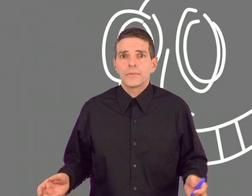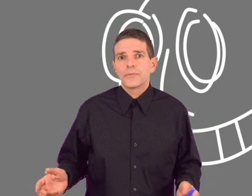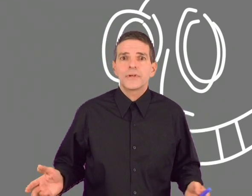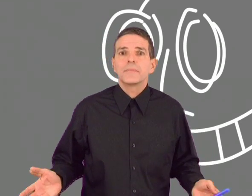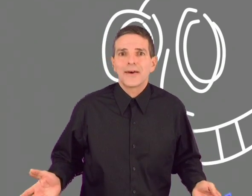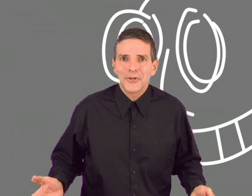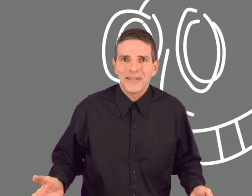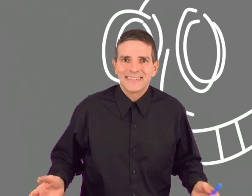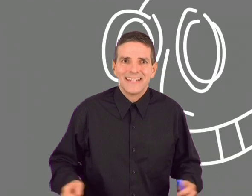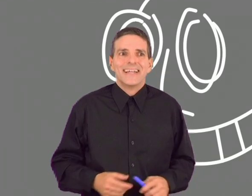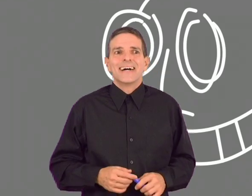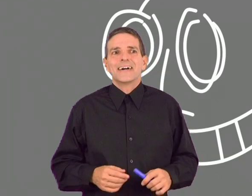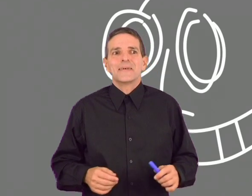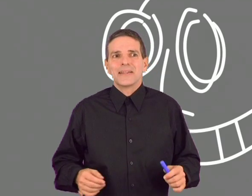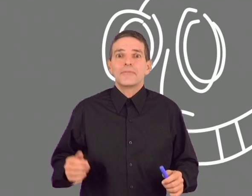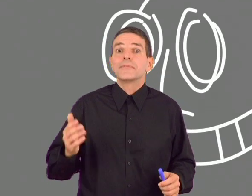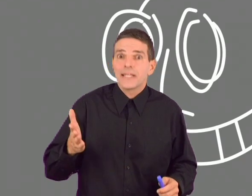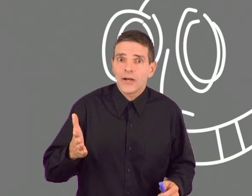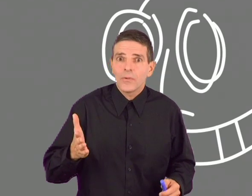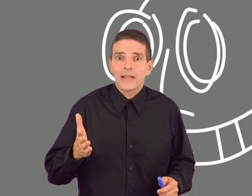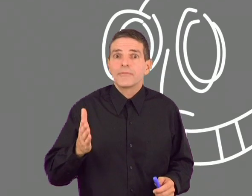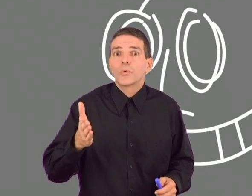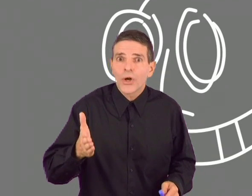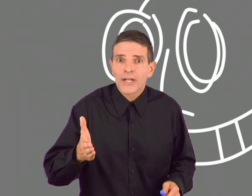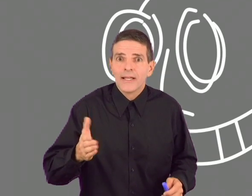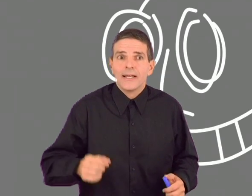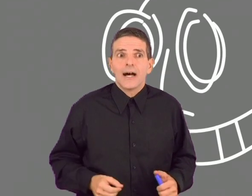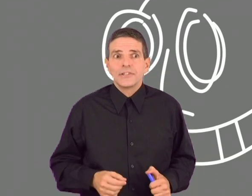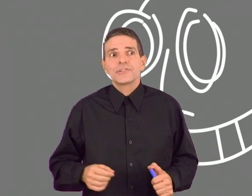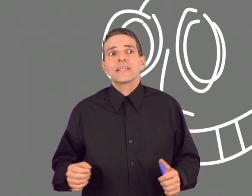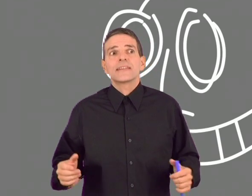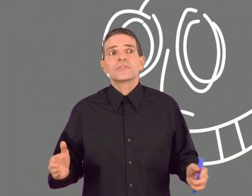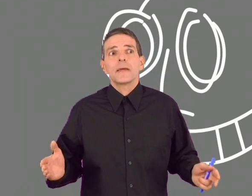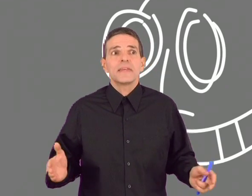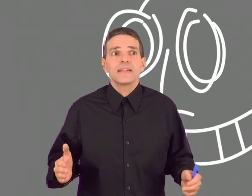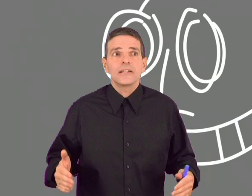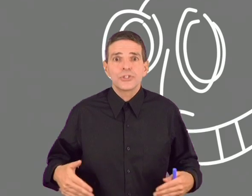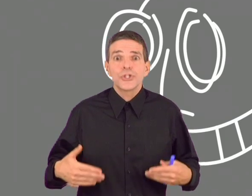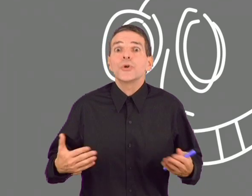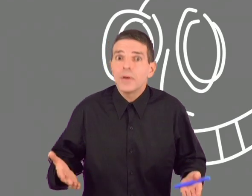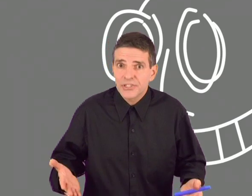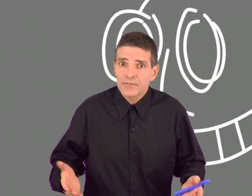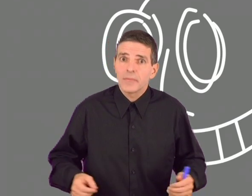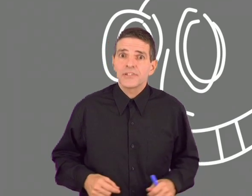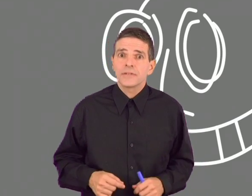you're freaking me out a little bit. I love your video. I love your work. I just think this might be a little too much information